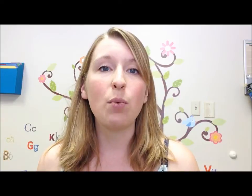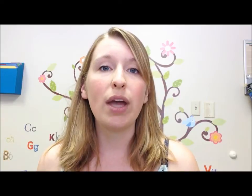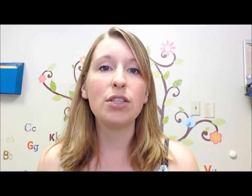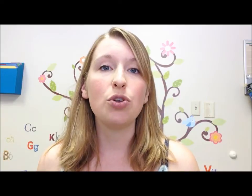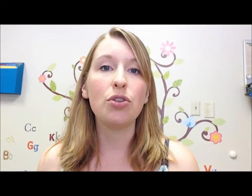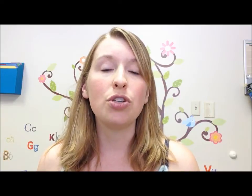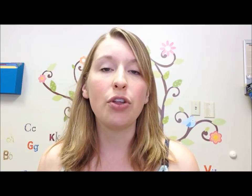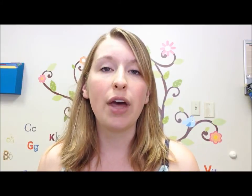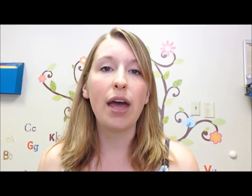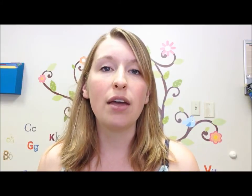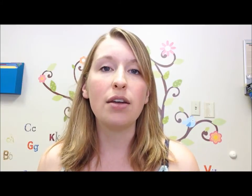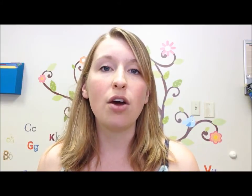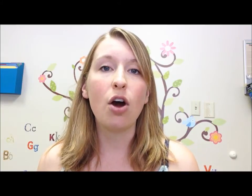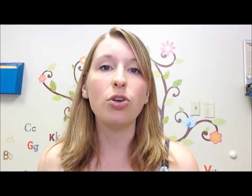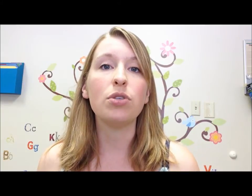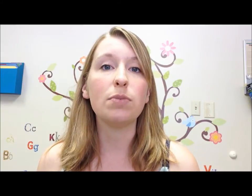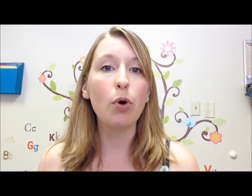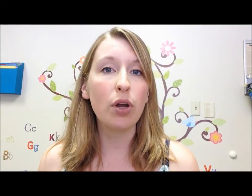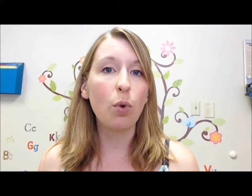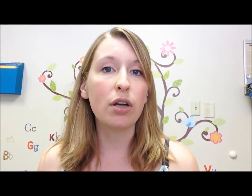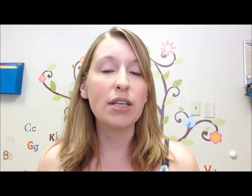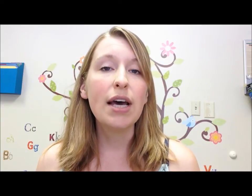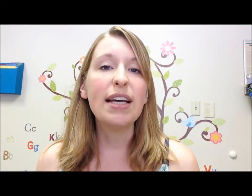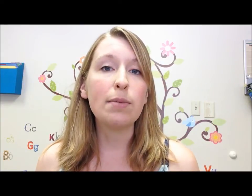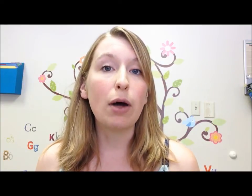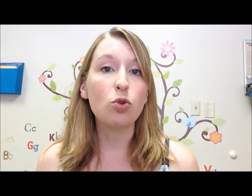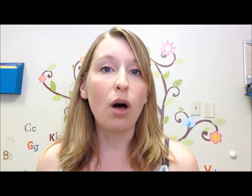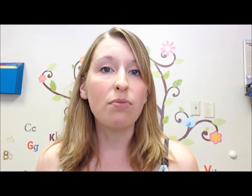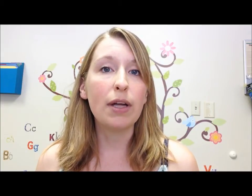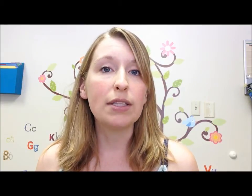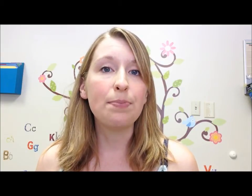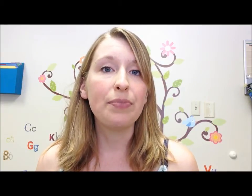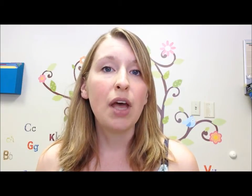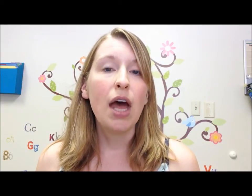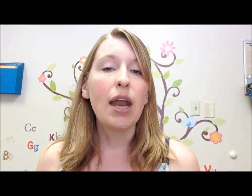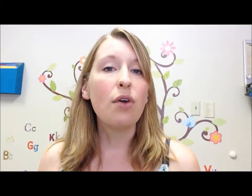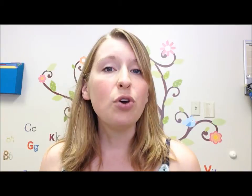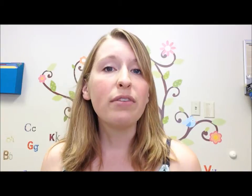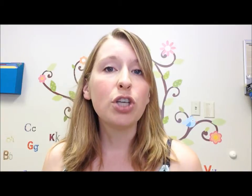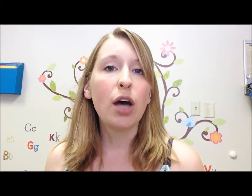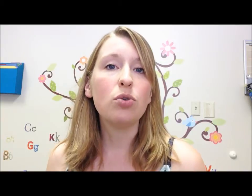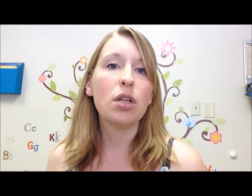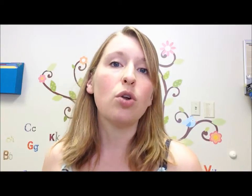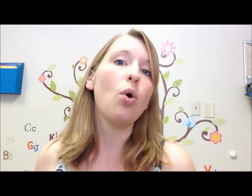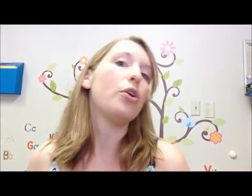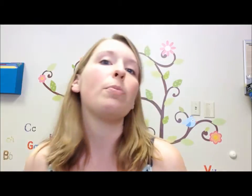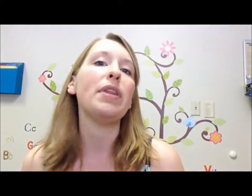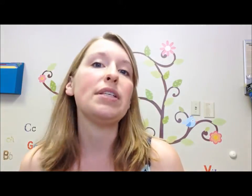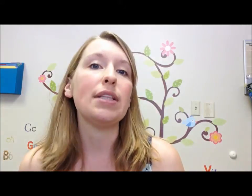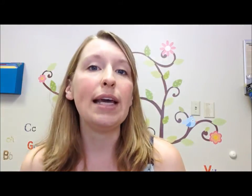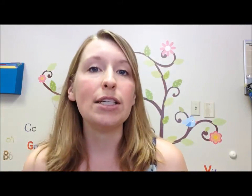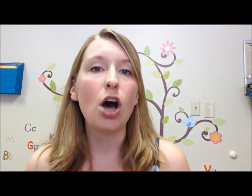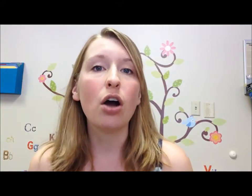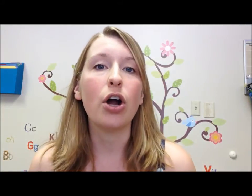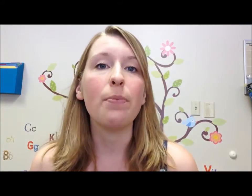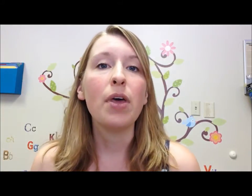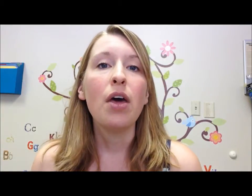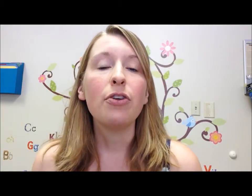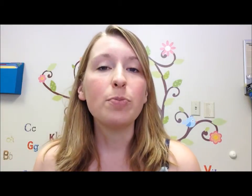wait until they are using spoken words, it's about 12 months. Now, if you have a child who's a little older but is a late talker, there's plenty